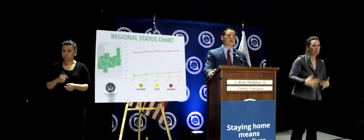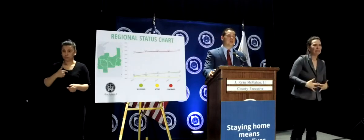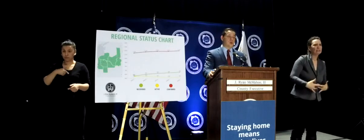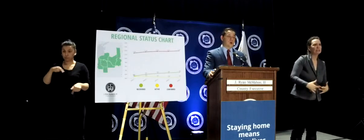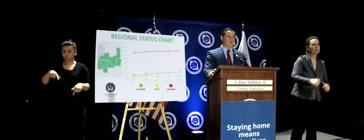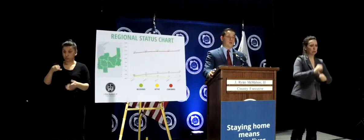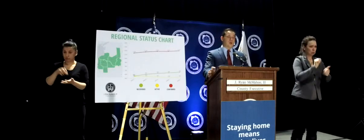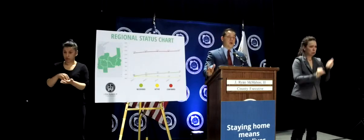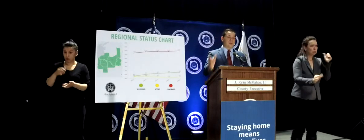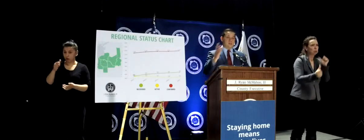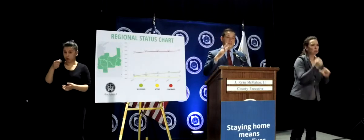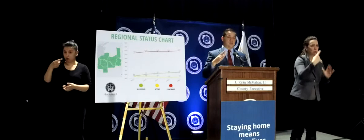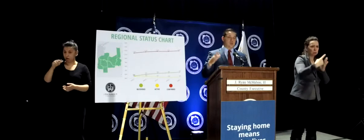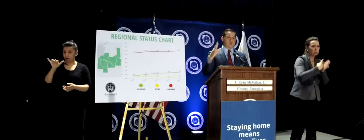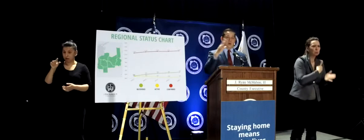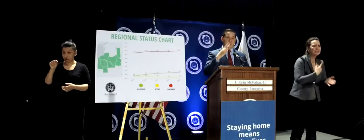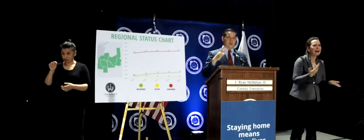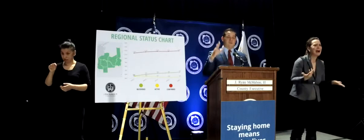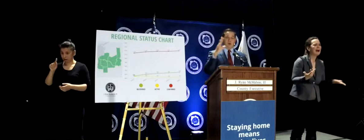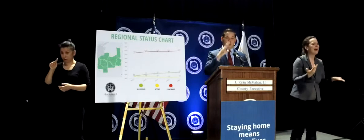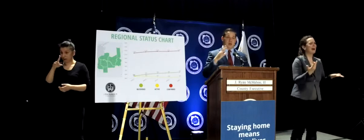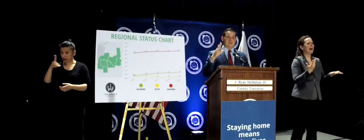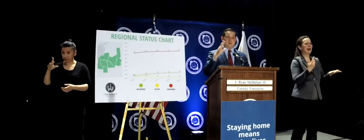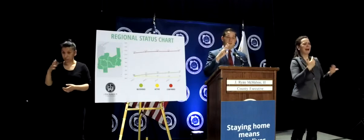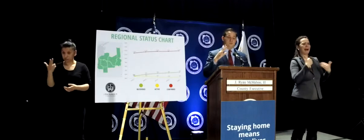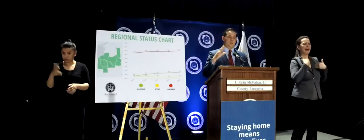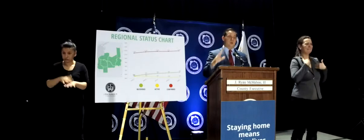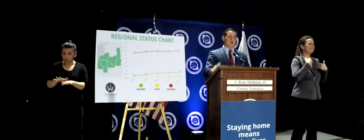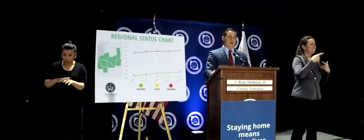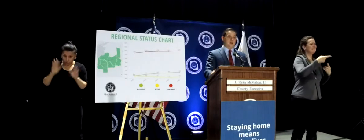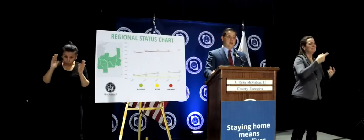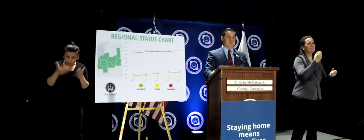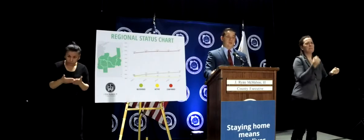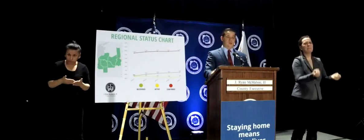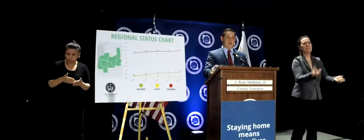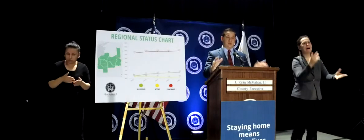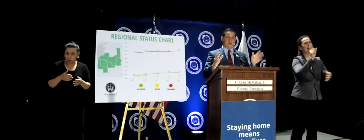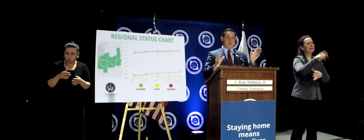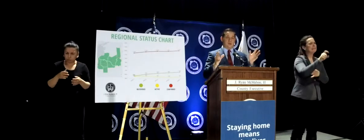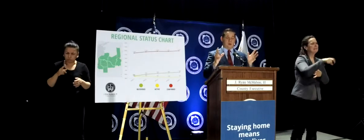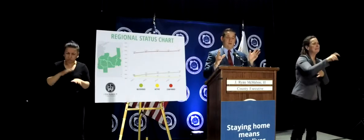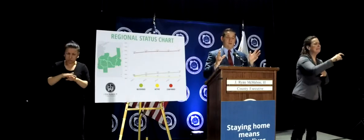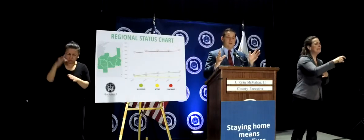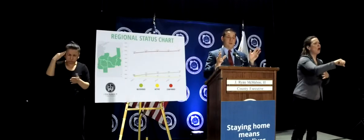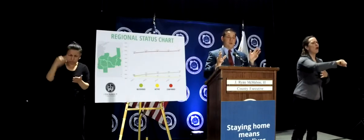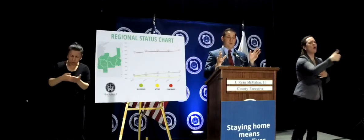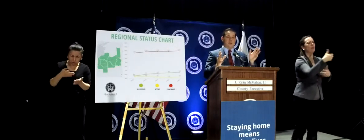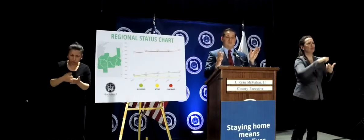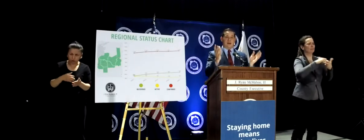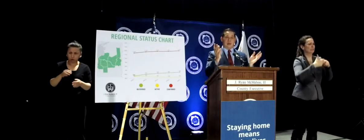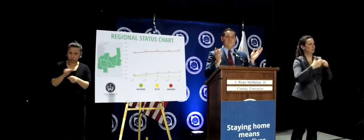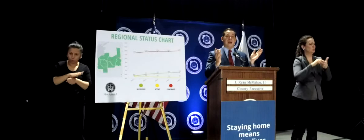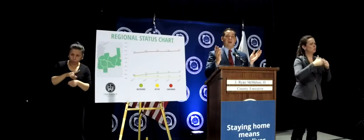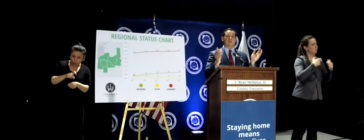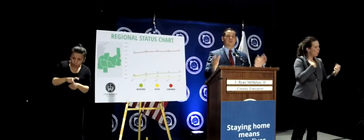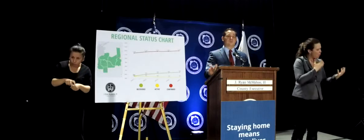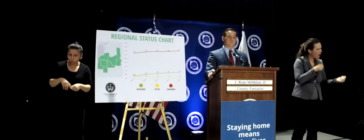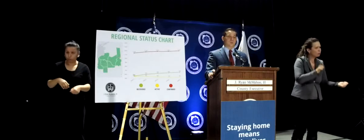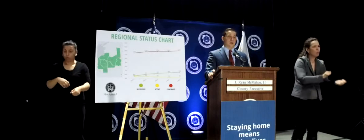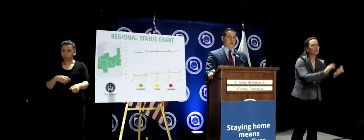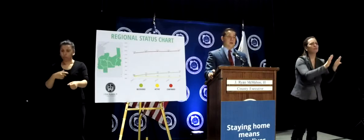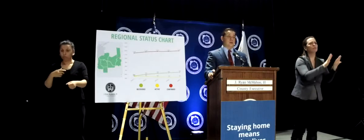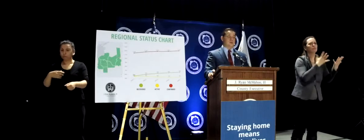need. So there's all these things, too, that we have to start addressing. And to address all this, we need to find that